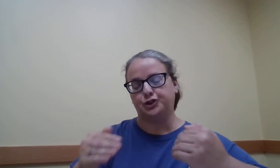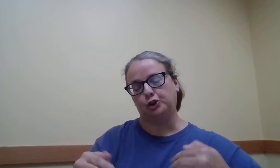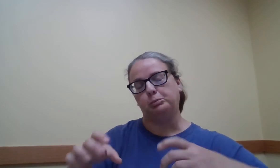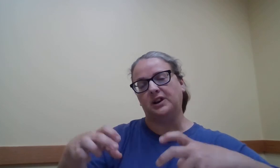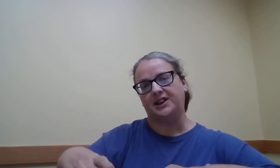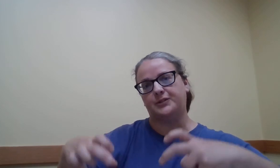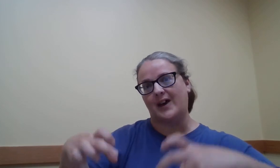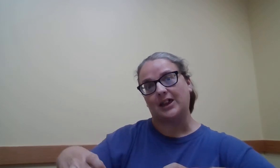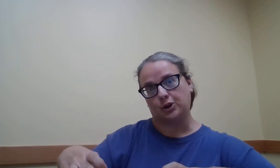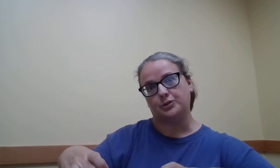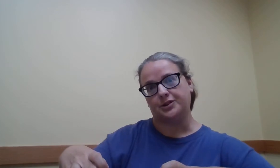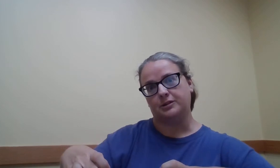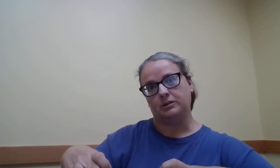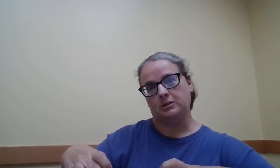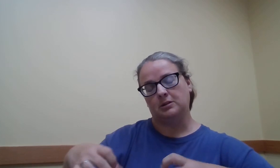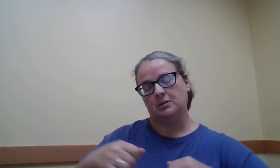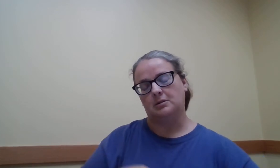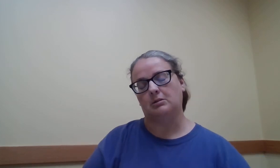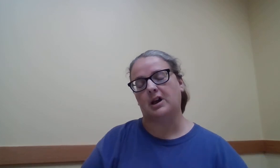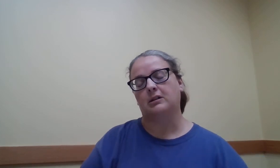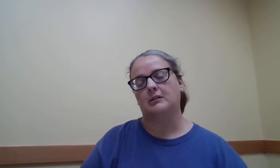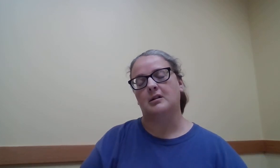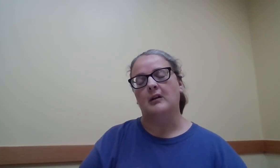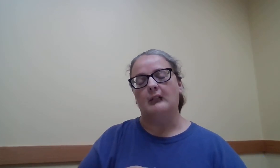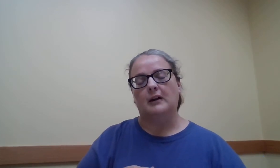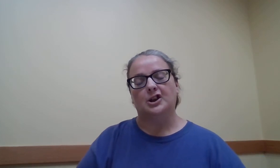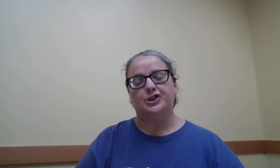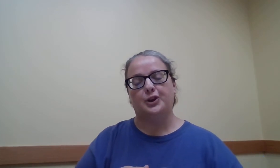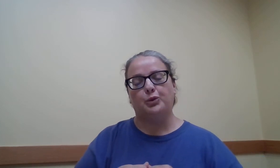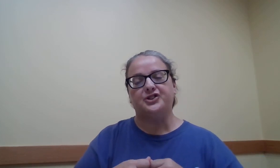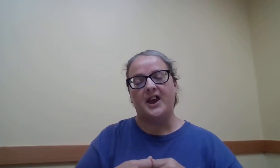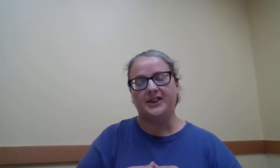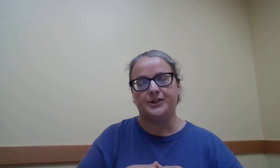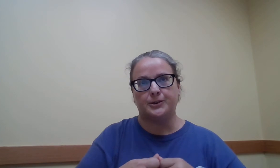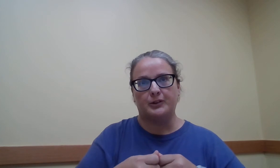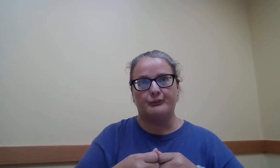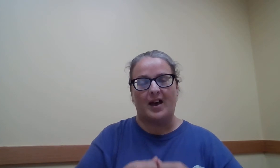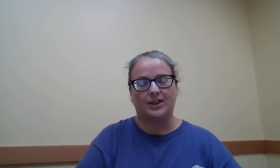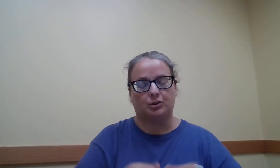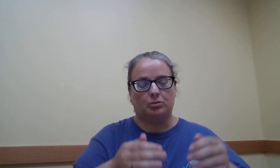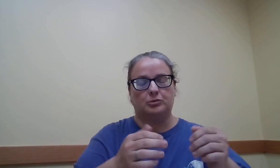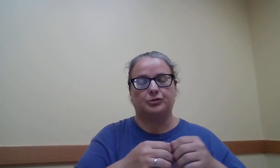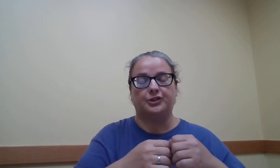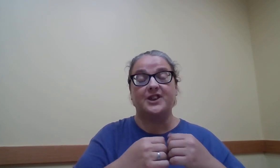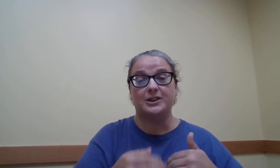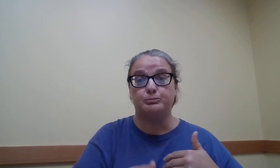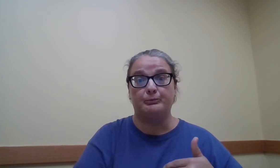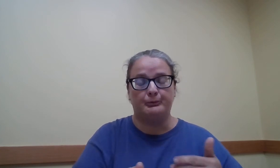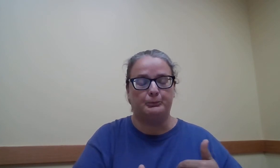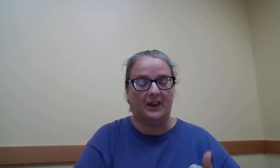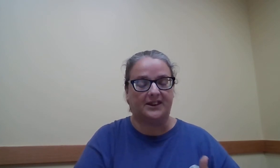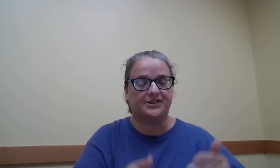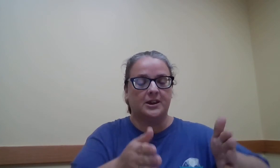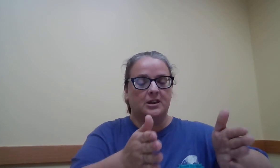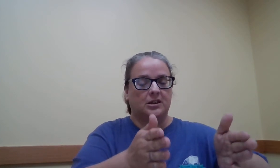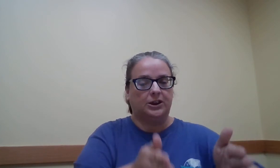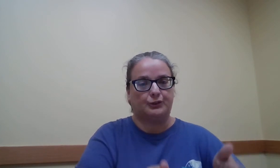2 place values, okay, so the tens value, the tens place is right